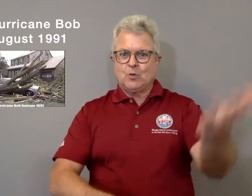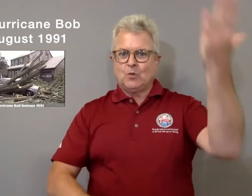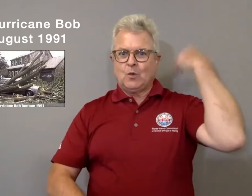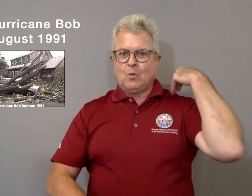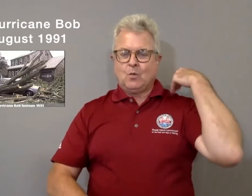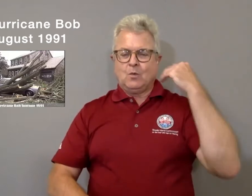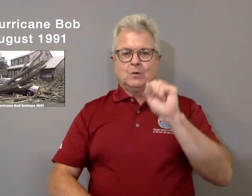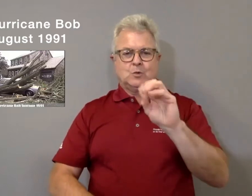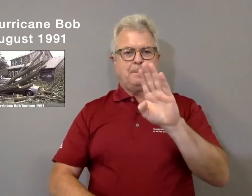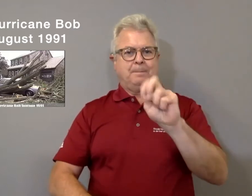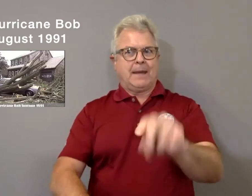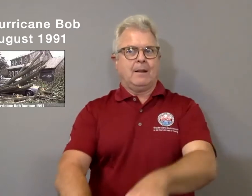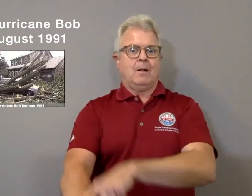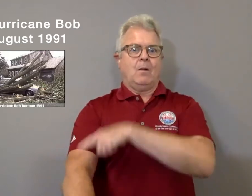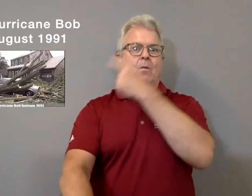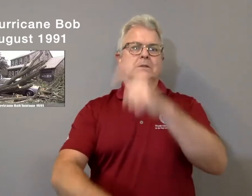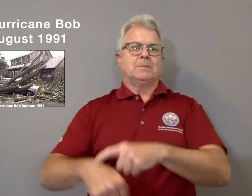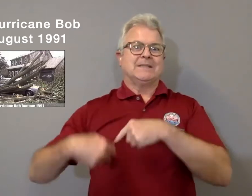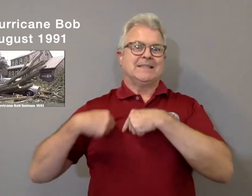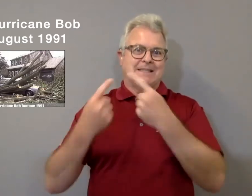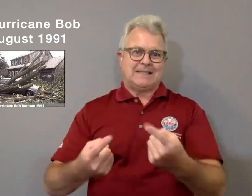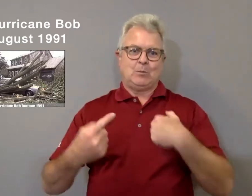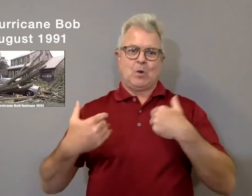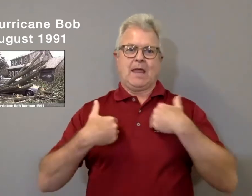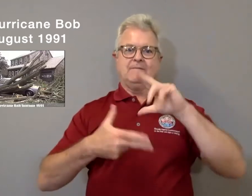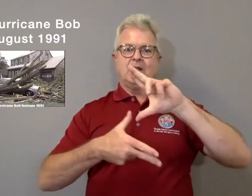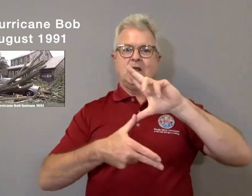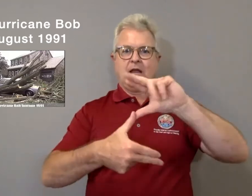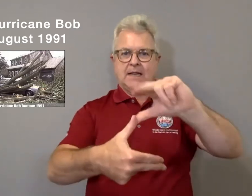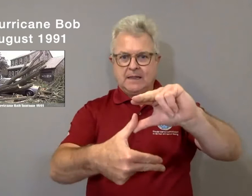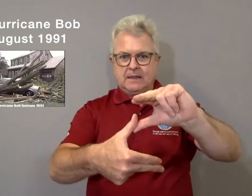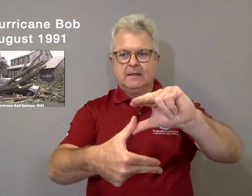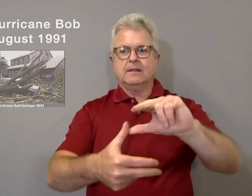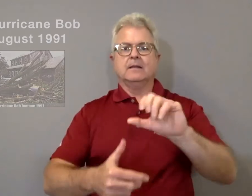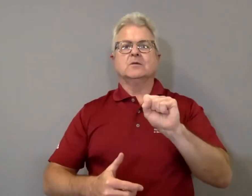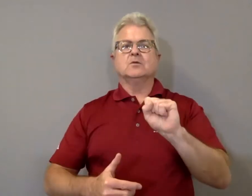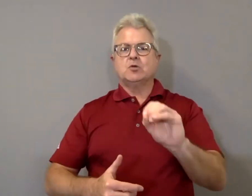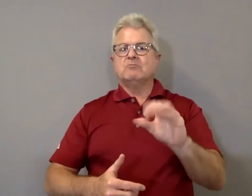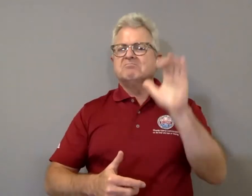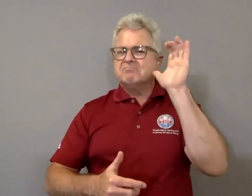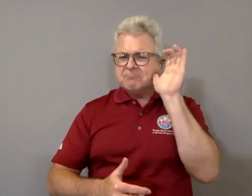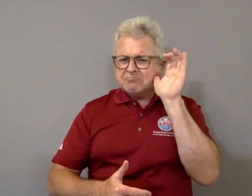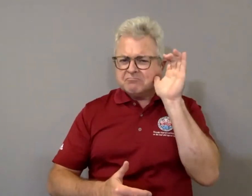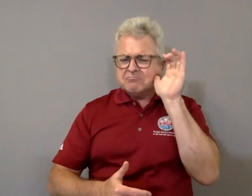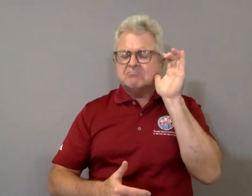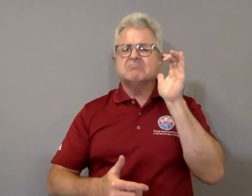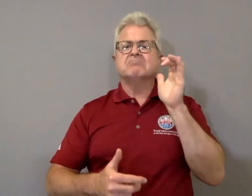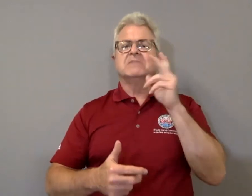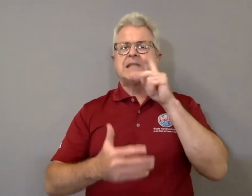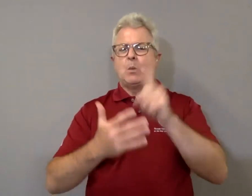that was 30 years ago. So it has been a long time since we have had a hurricane.